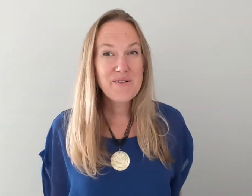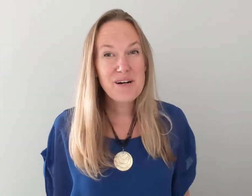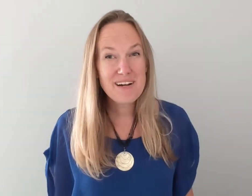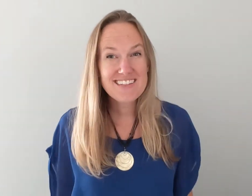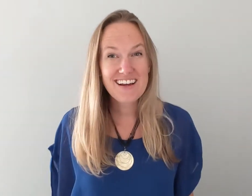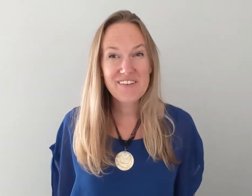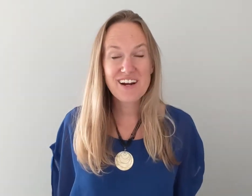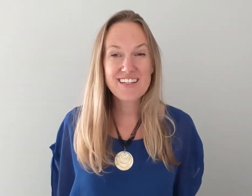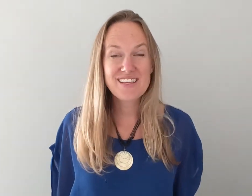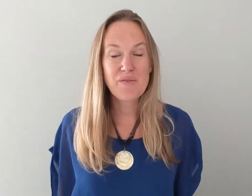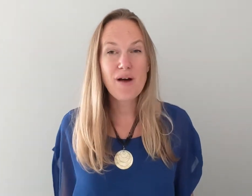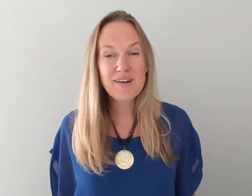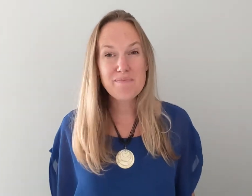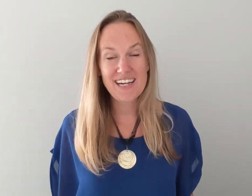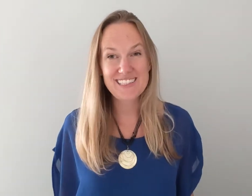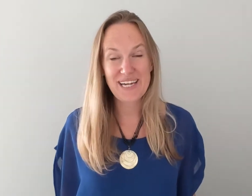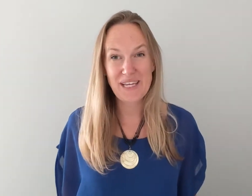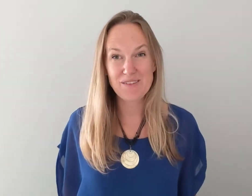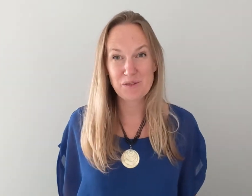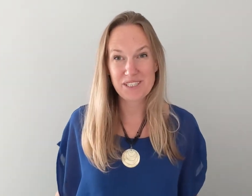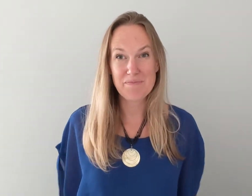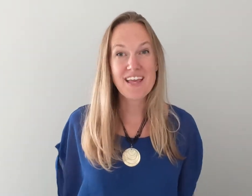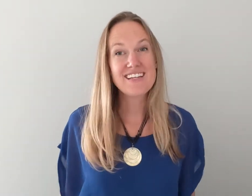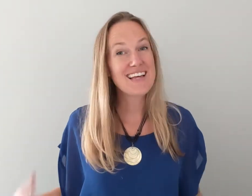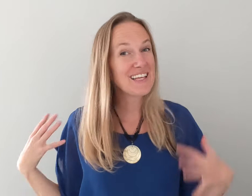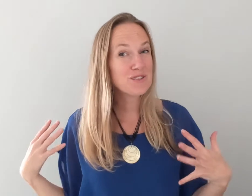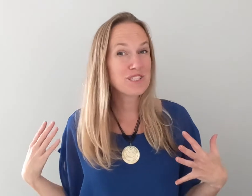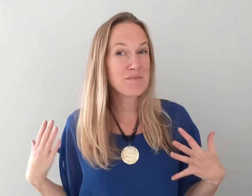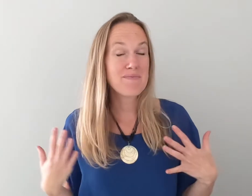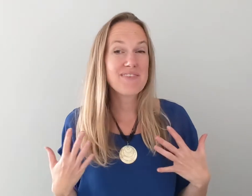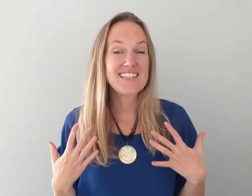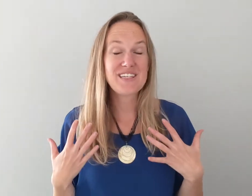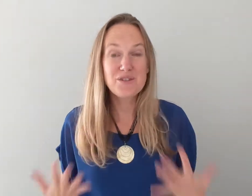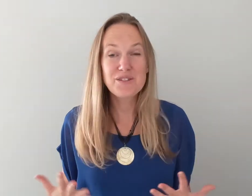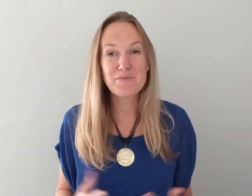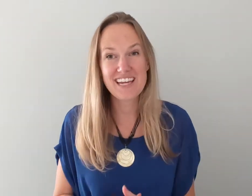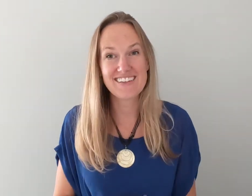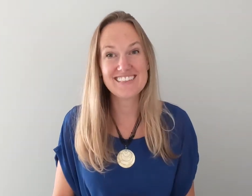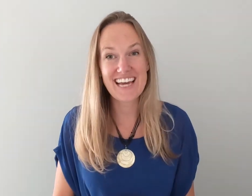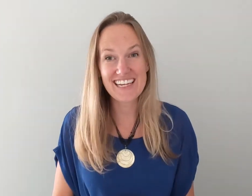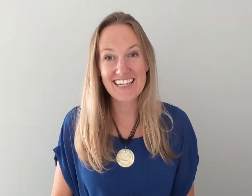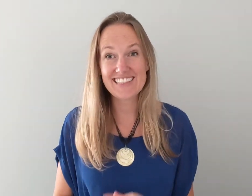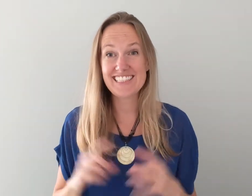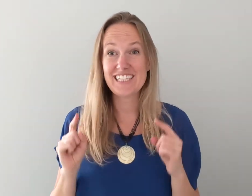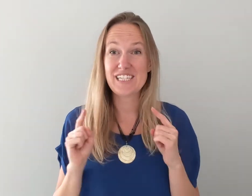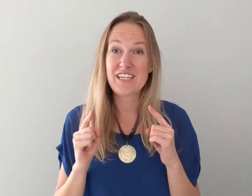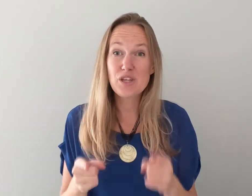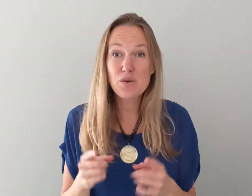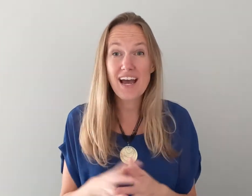Hello, all my signing friends, and welcome back to Sign Language Worship. Sign Language Worship is a YouTube channel dedicated to teaching you how to